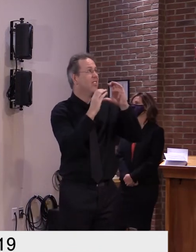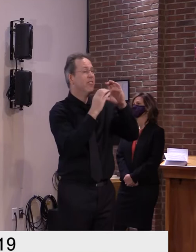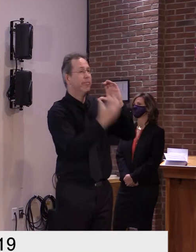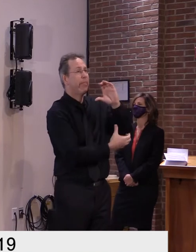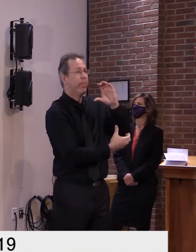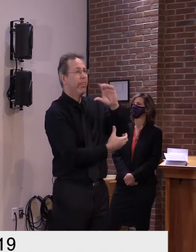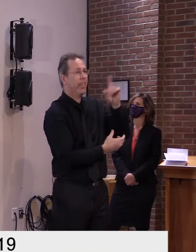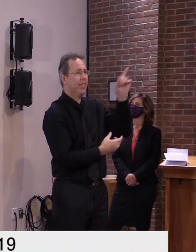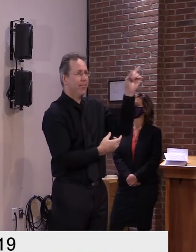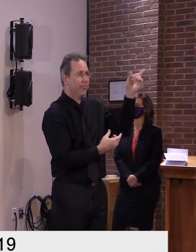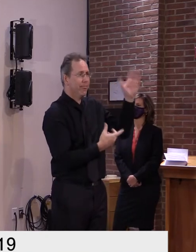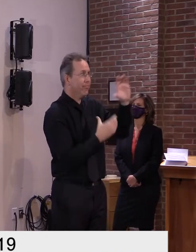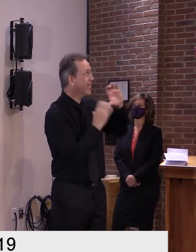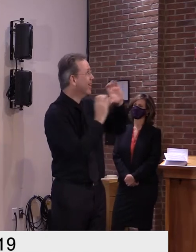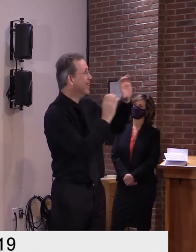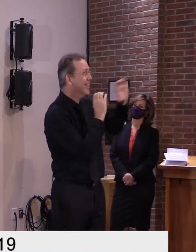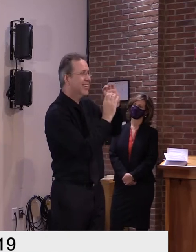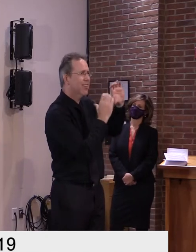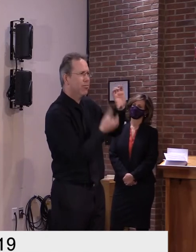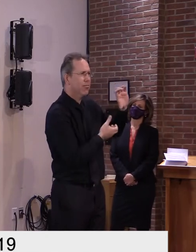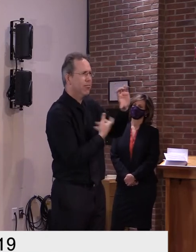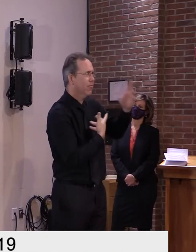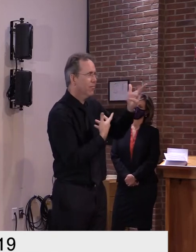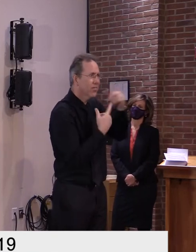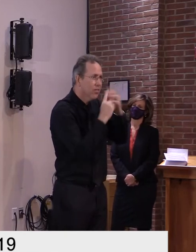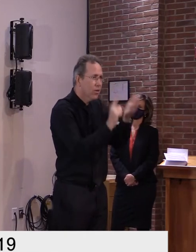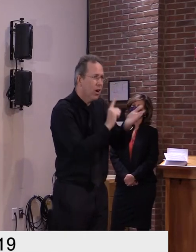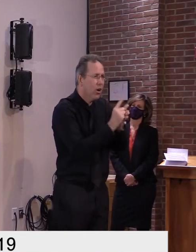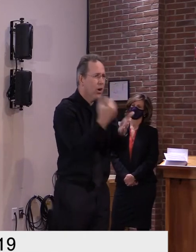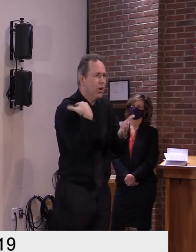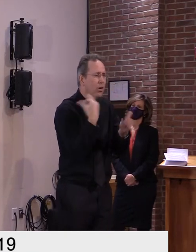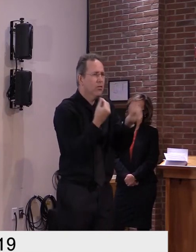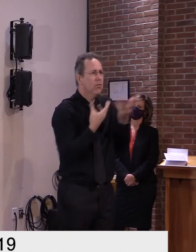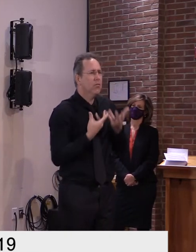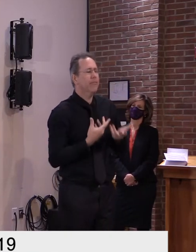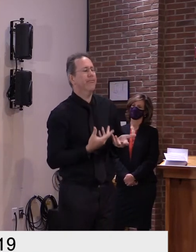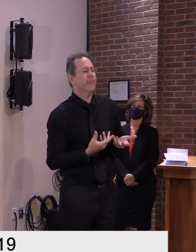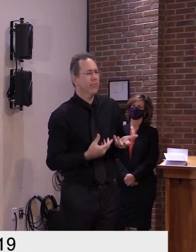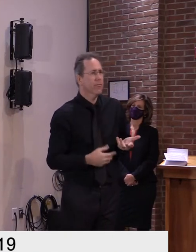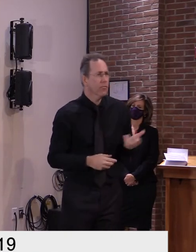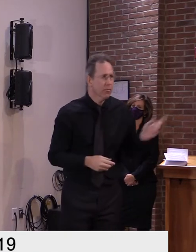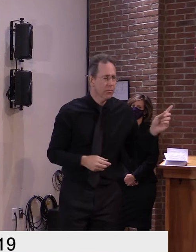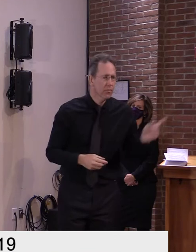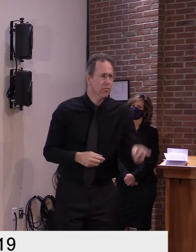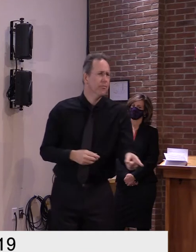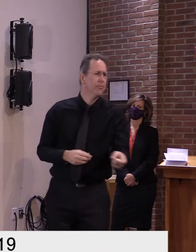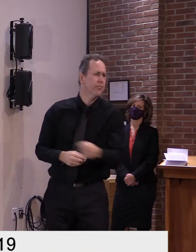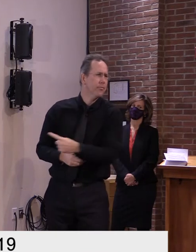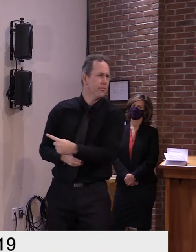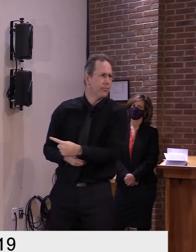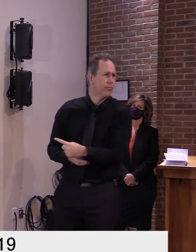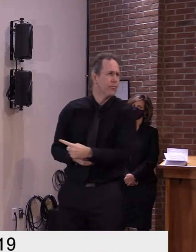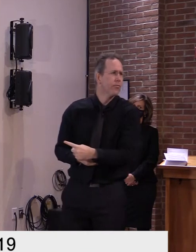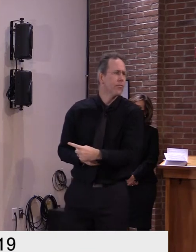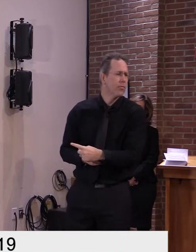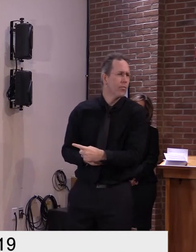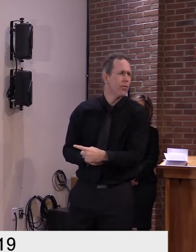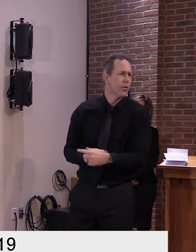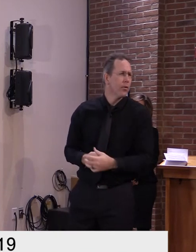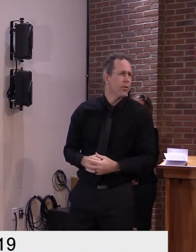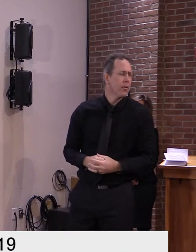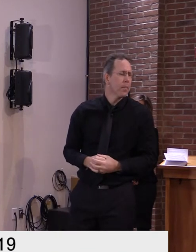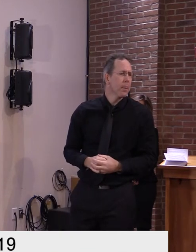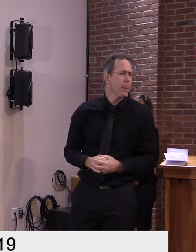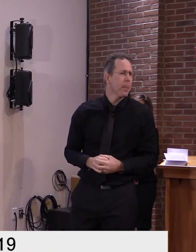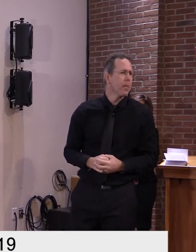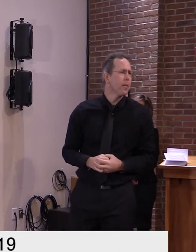Okay, thanks. And as far as sort of the state's ability to